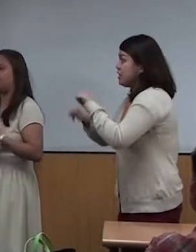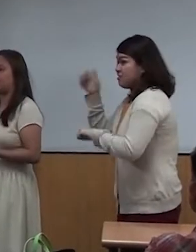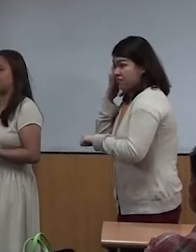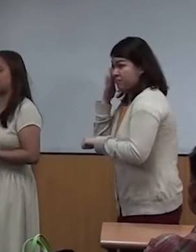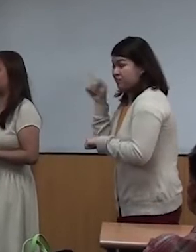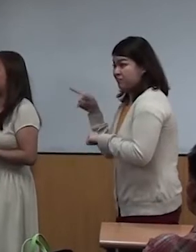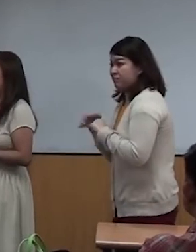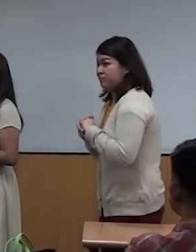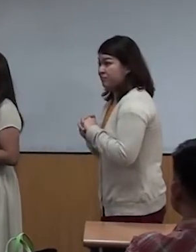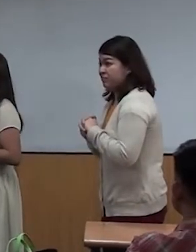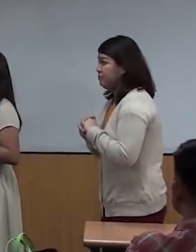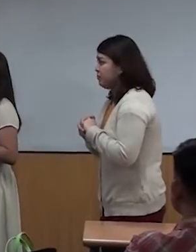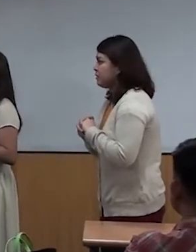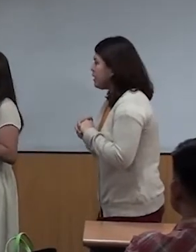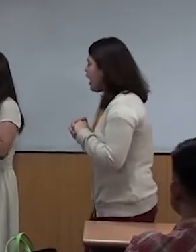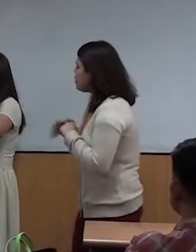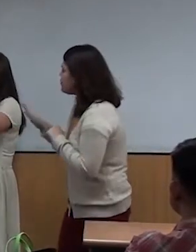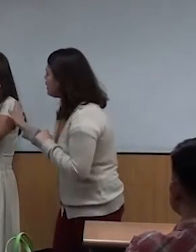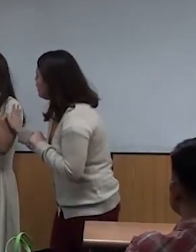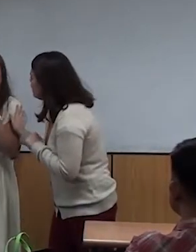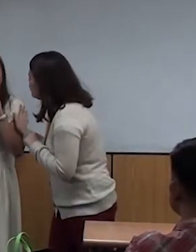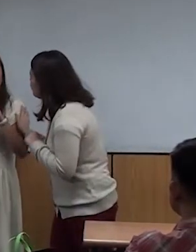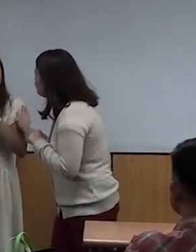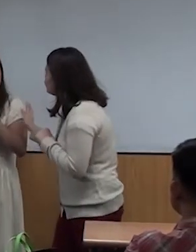Are you aware? Low-stake. So,